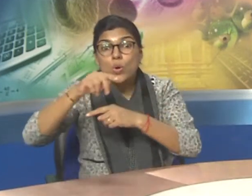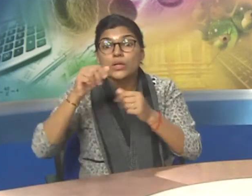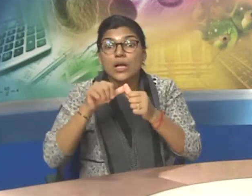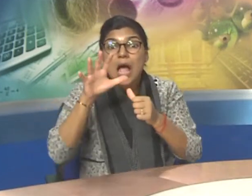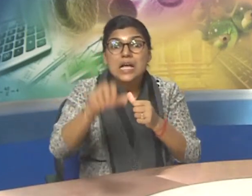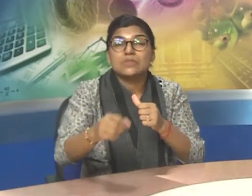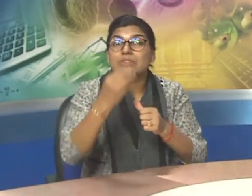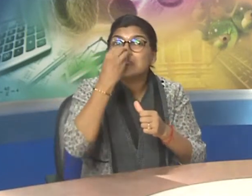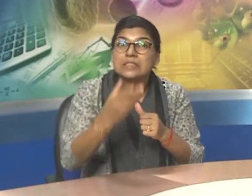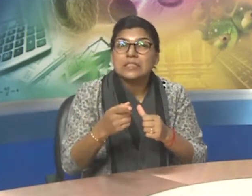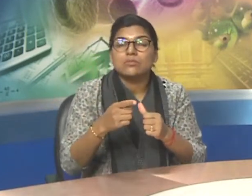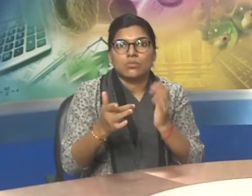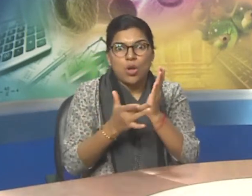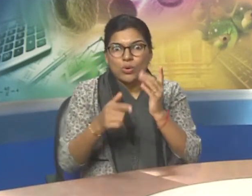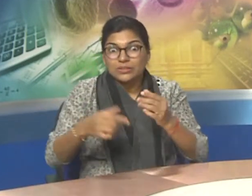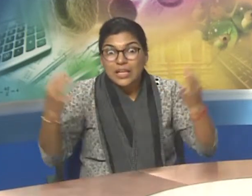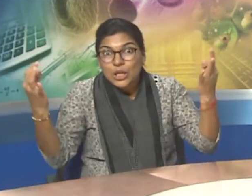So according to the people's requirement